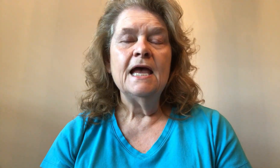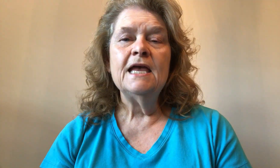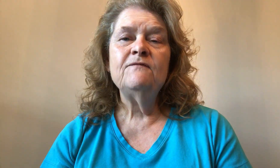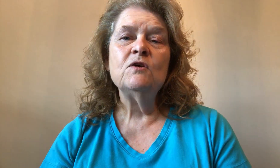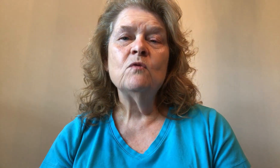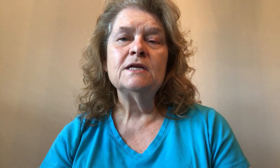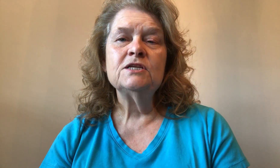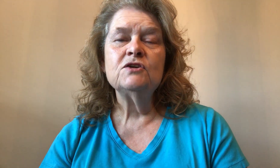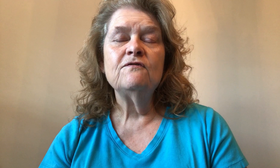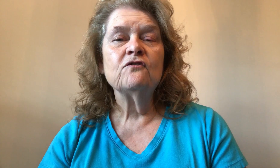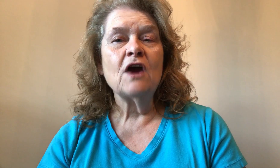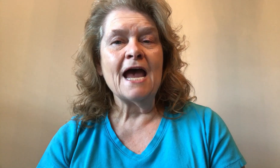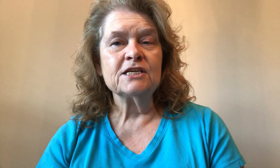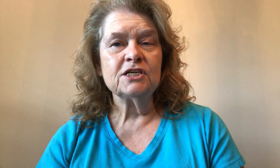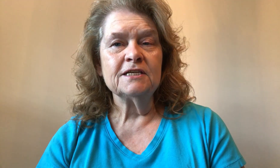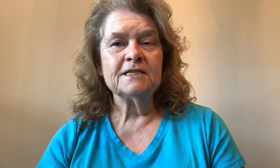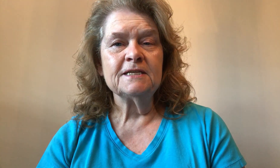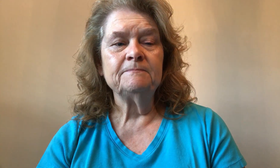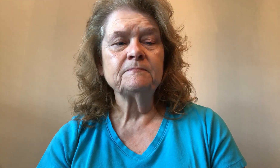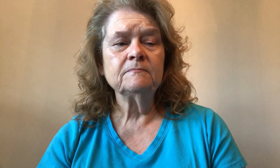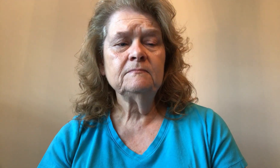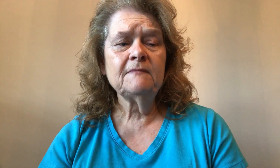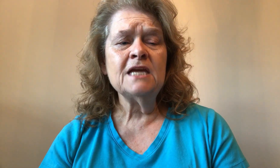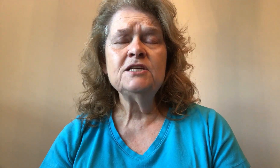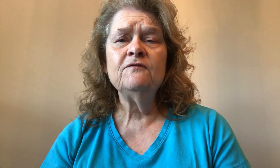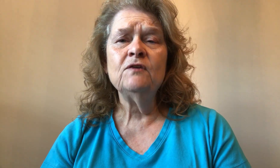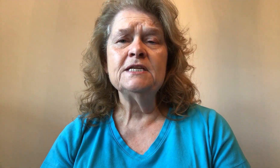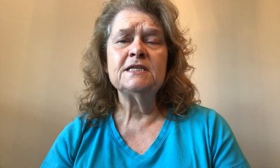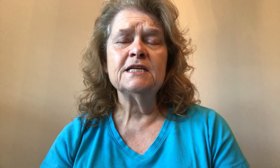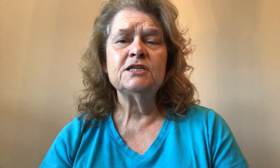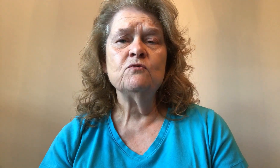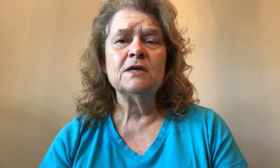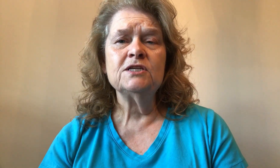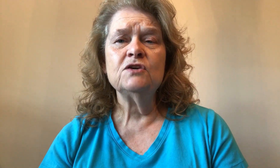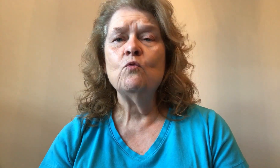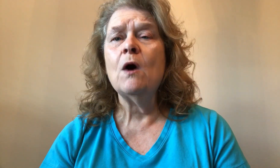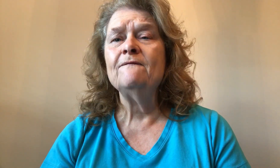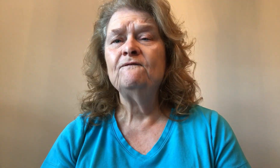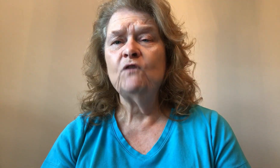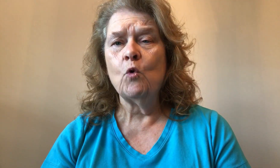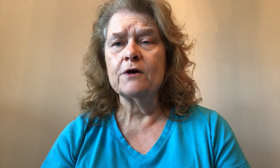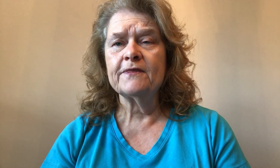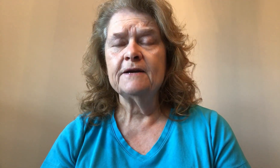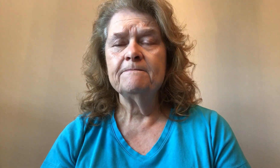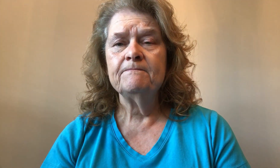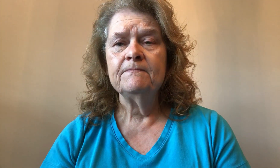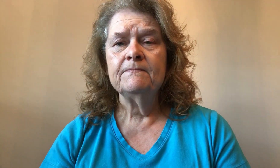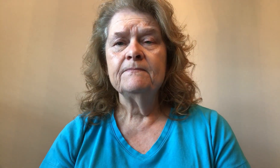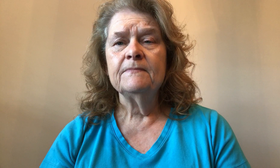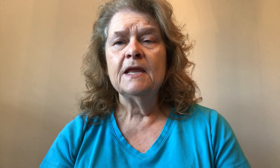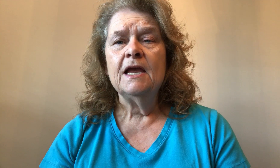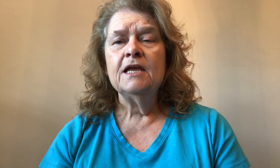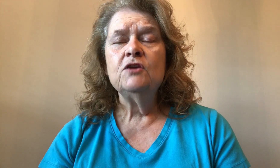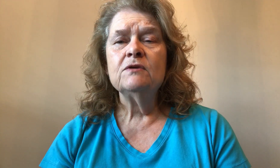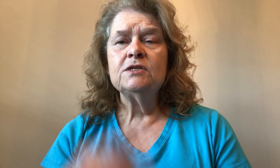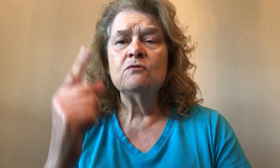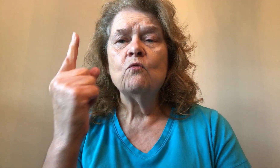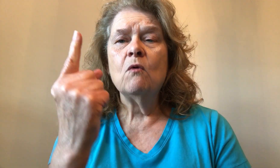If you want to do fractions, so for instance, you want to do 1/4, you would do